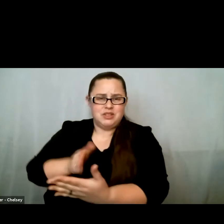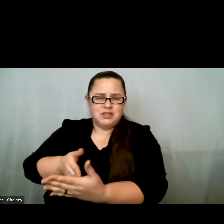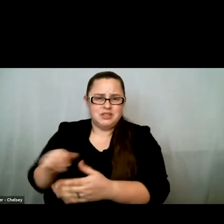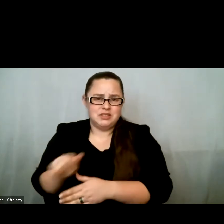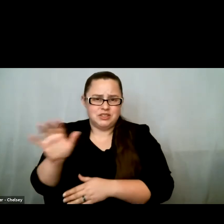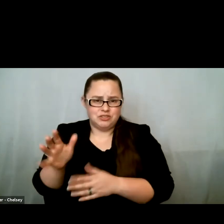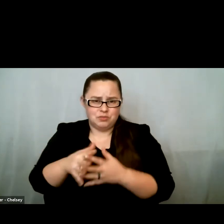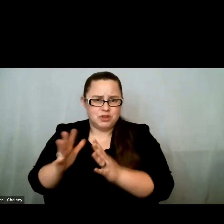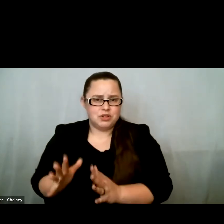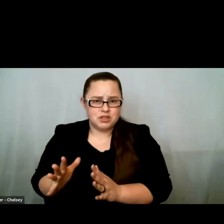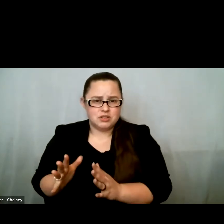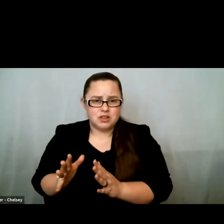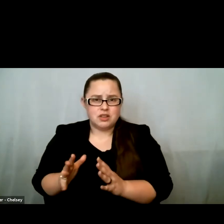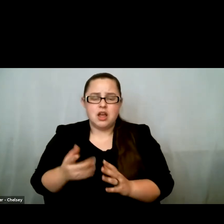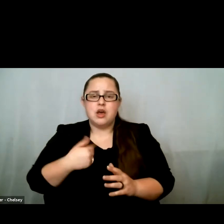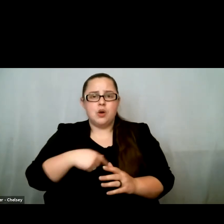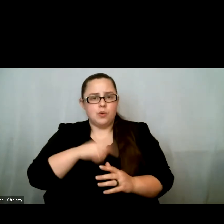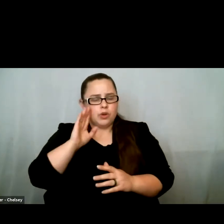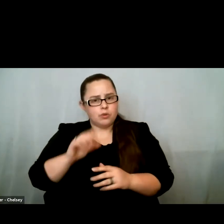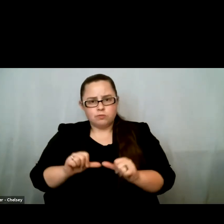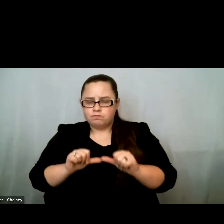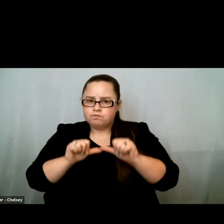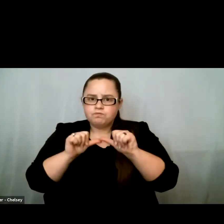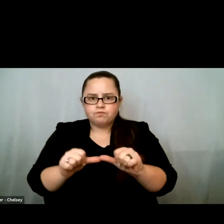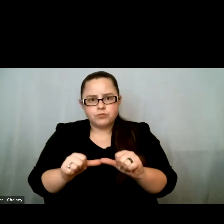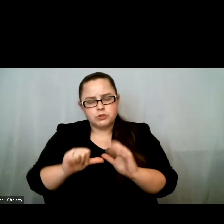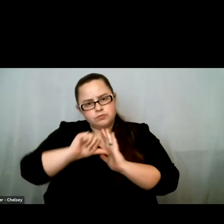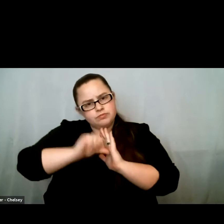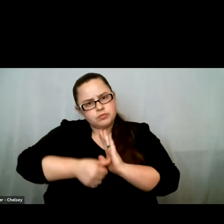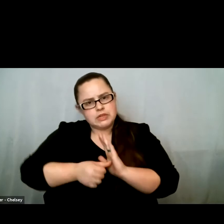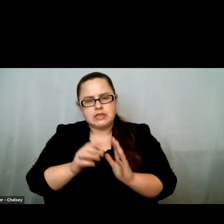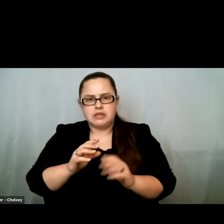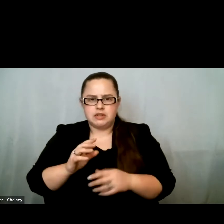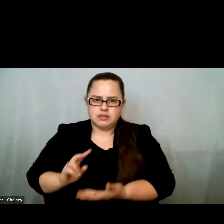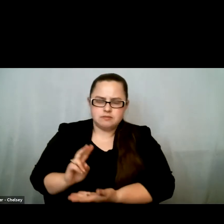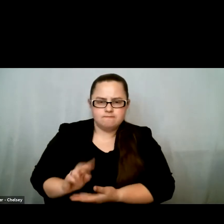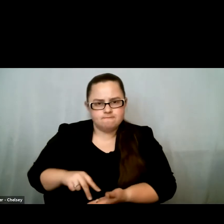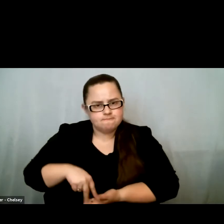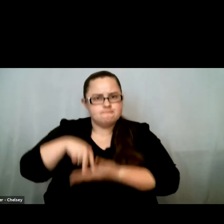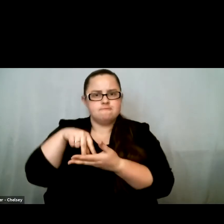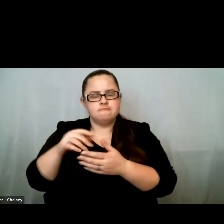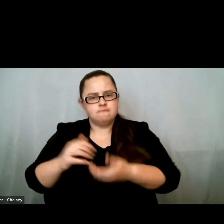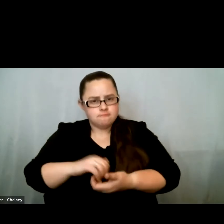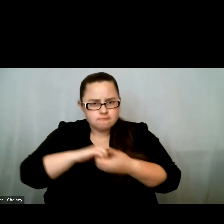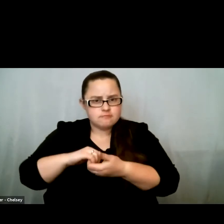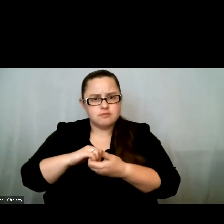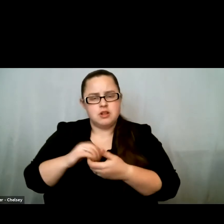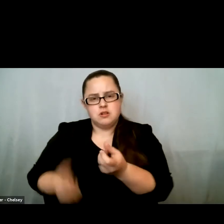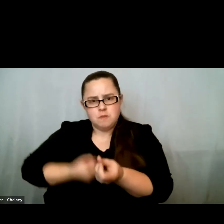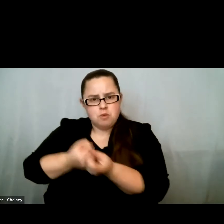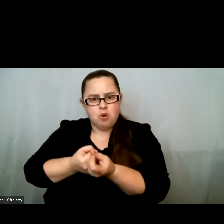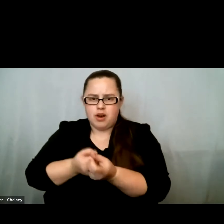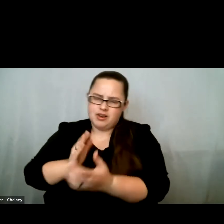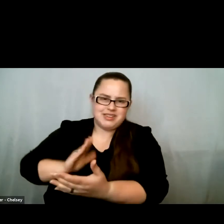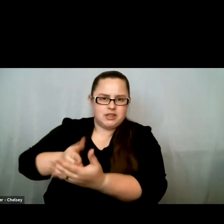we renew our commitment to speak out against such attacks and defend and protect those who are targeted. And we seek